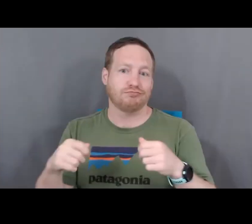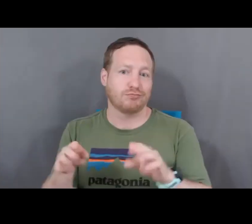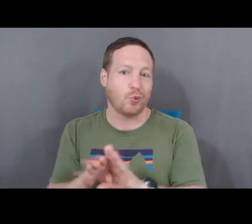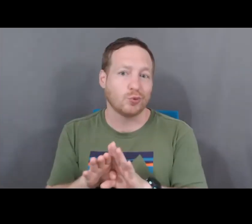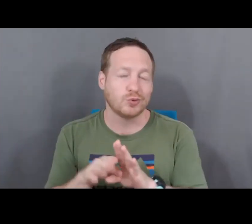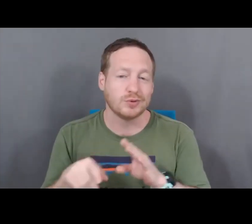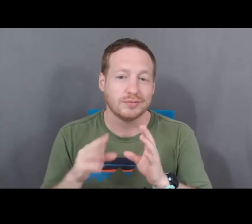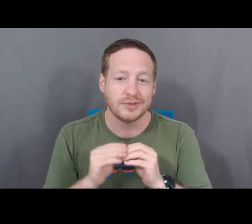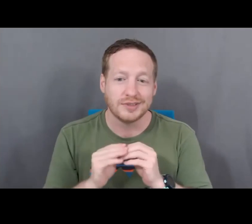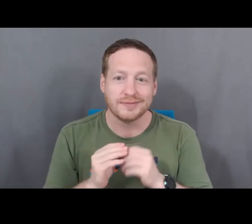but